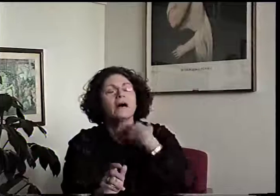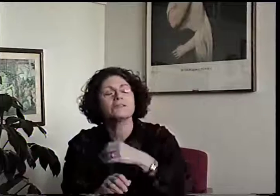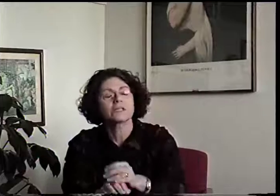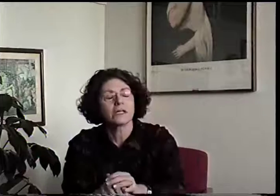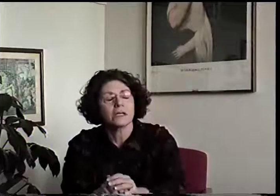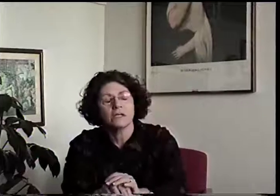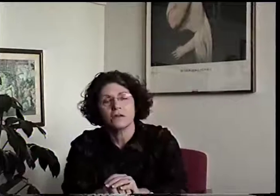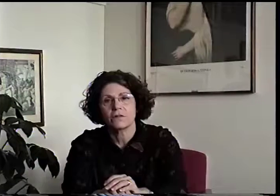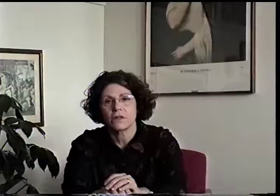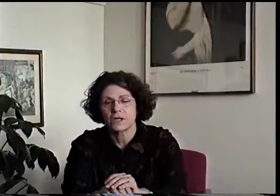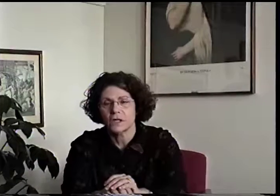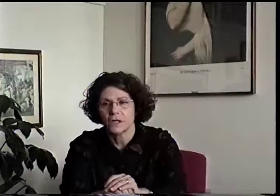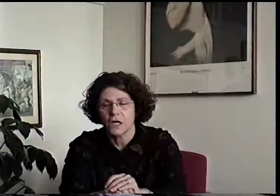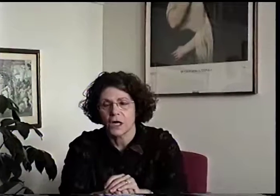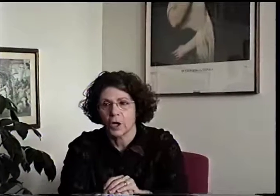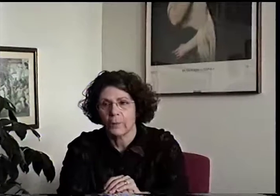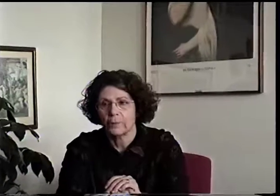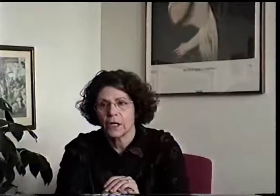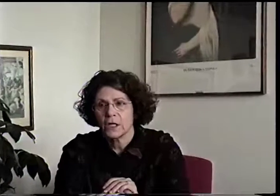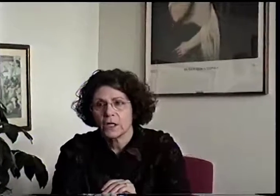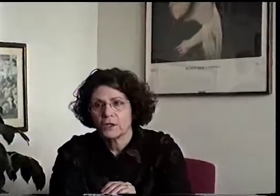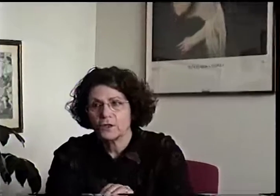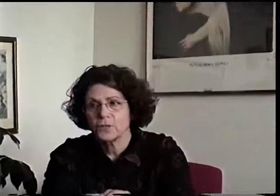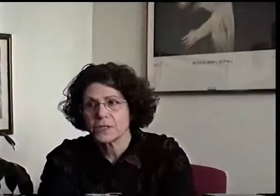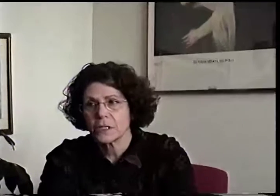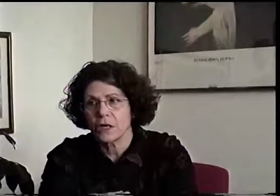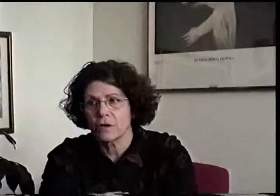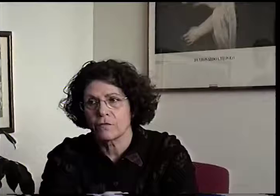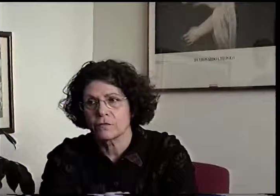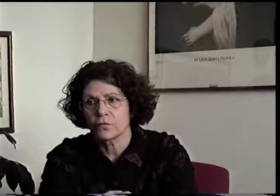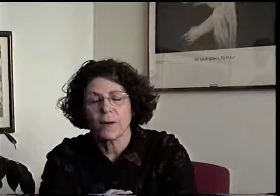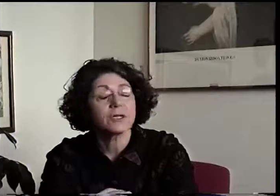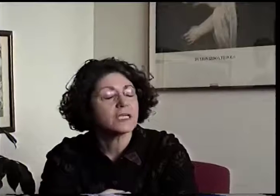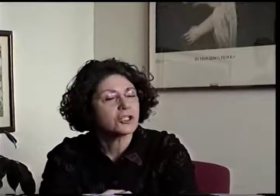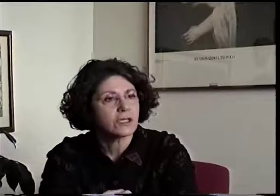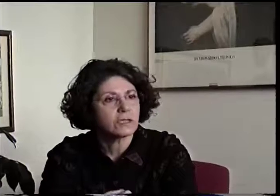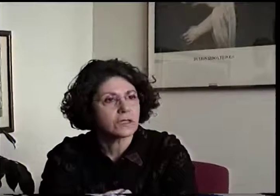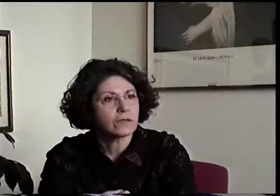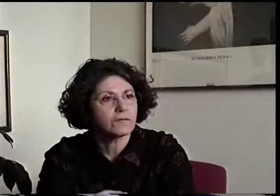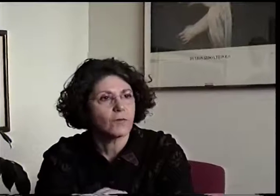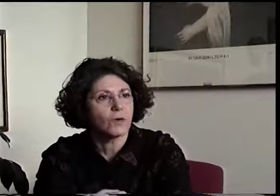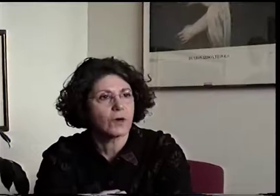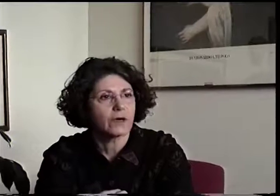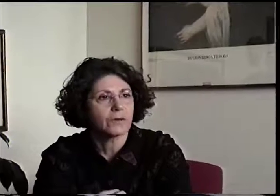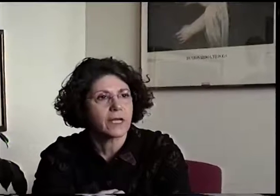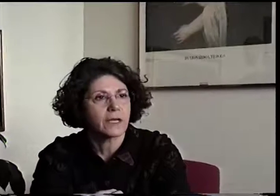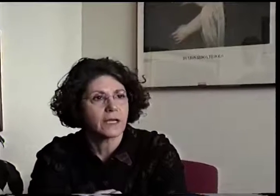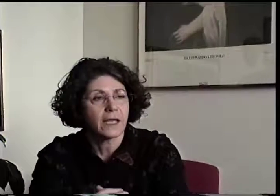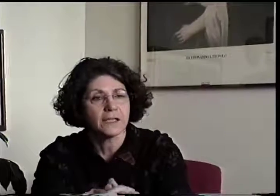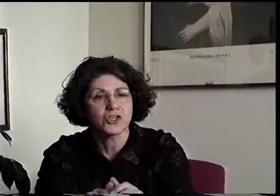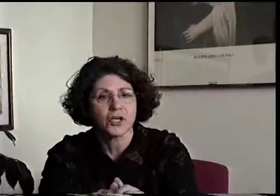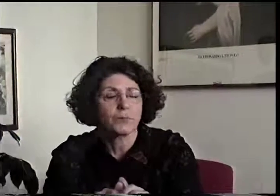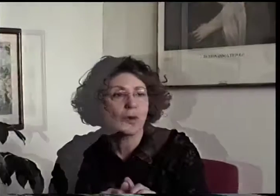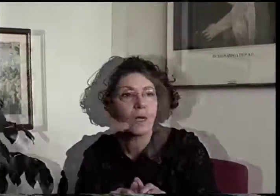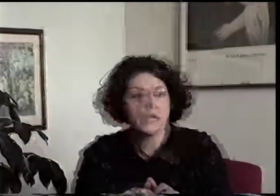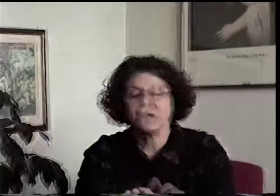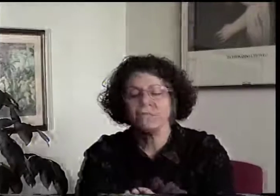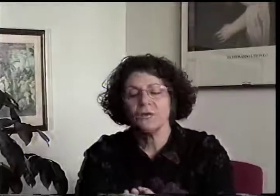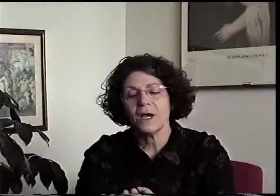have studied the use of repetitions for creating hand-shaped rhyme. If you